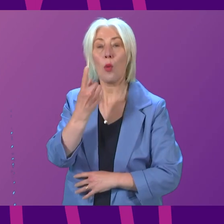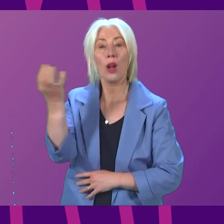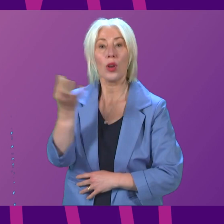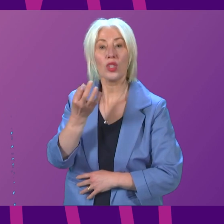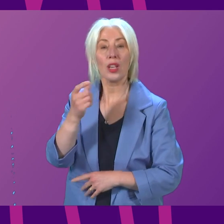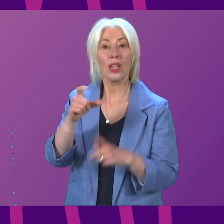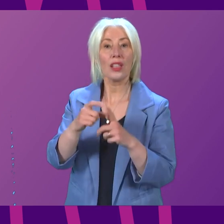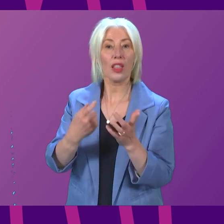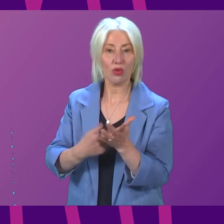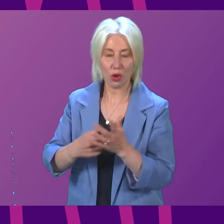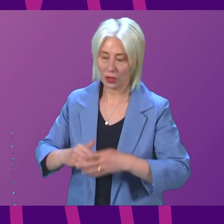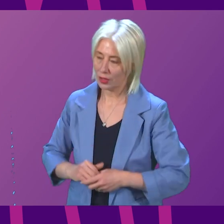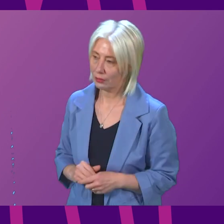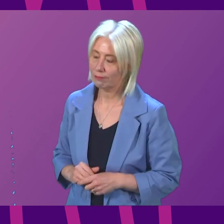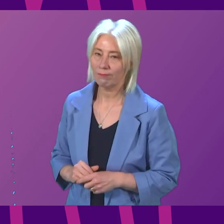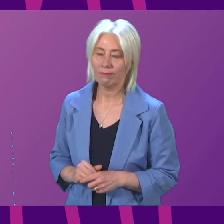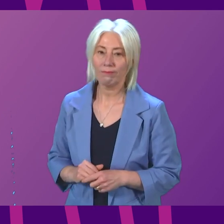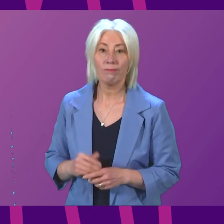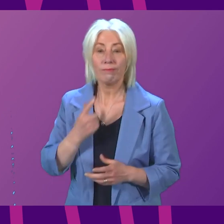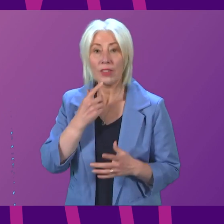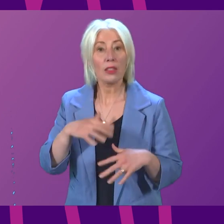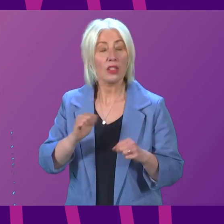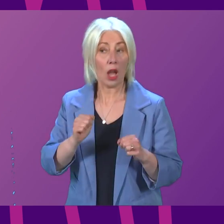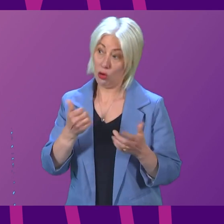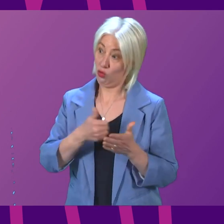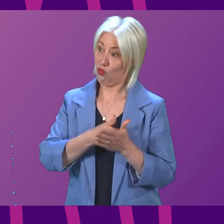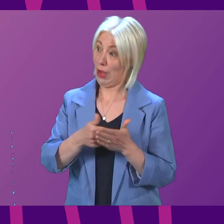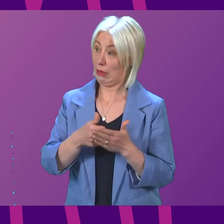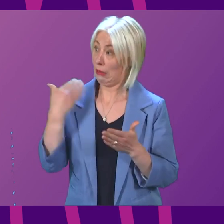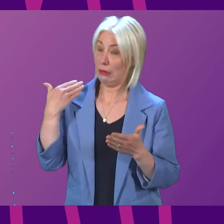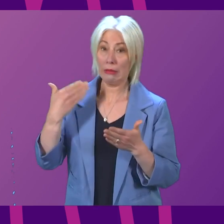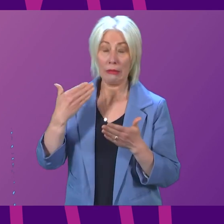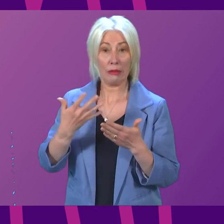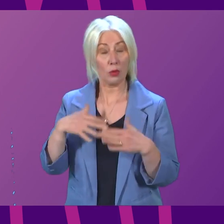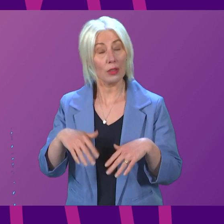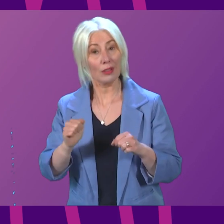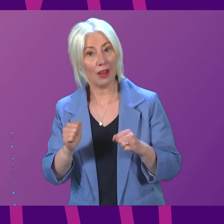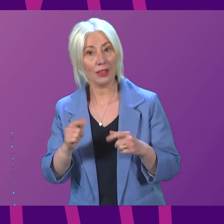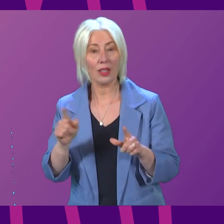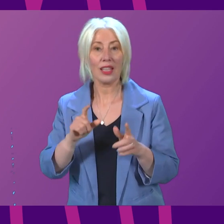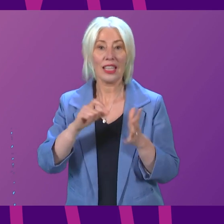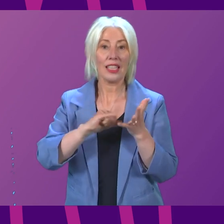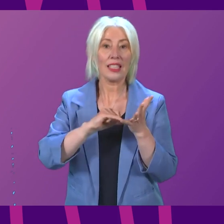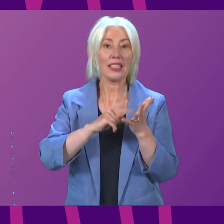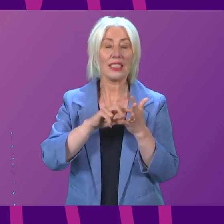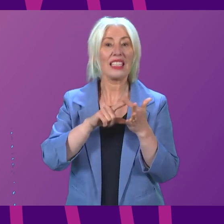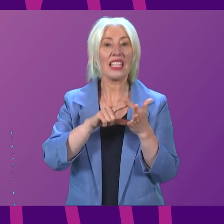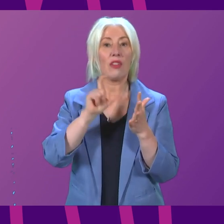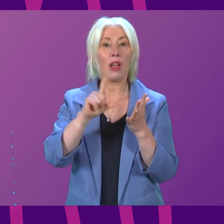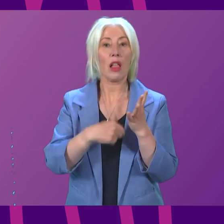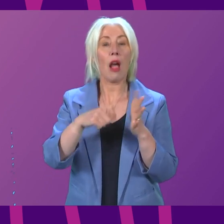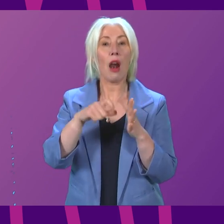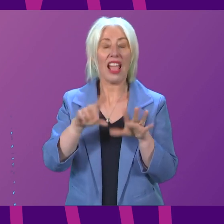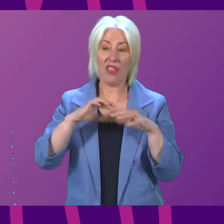much, Presiding Officer. Can I start with how we are now more regularly starting to do these proceedings by wishing Steve Clarke and the team all the very